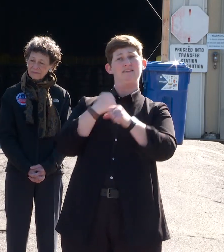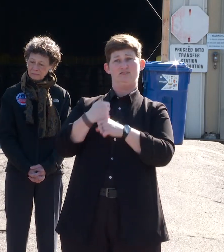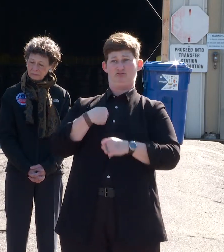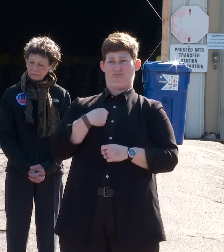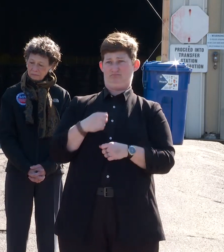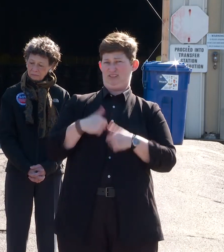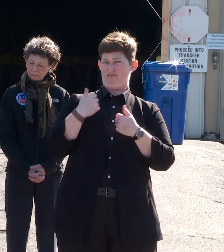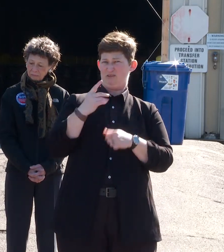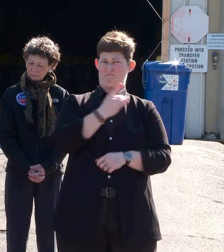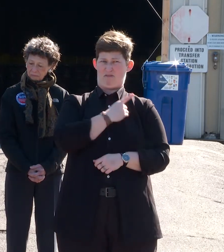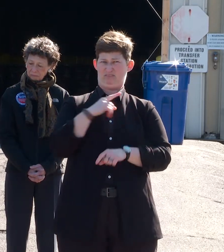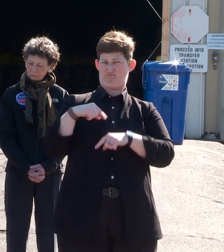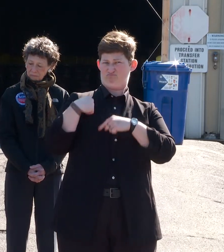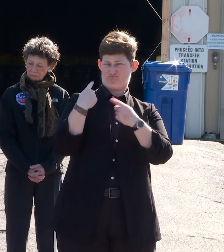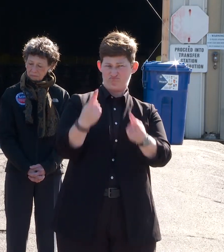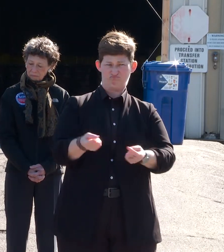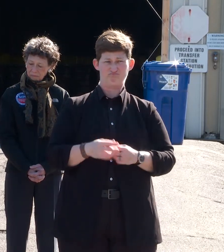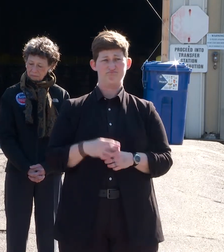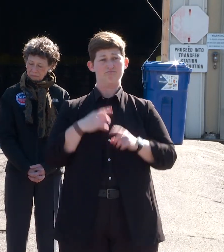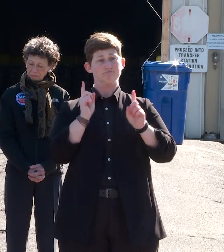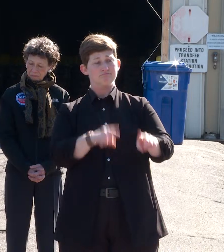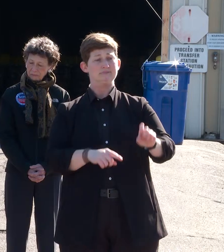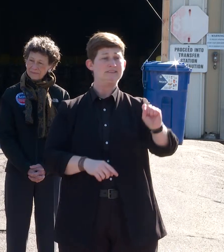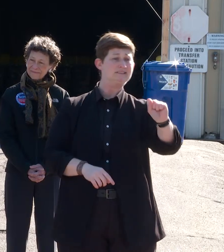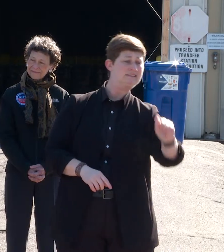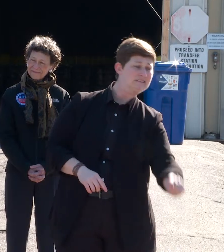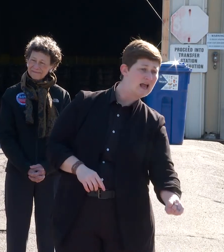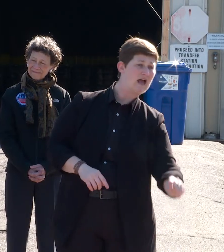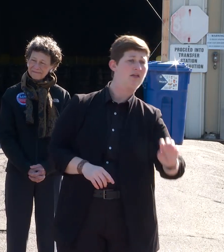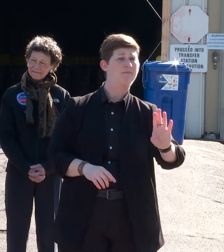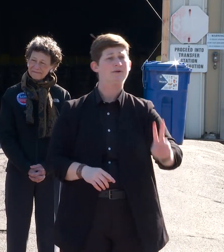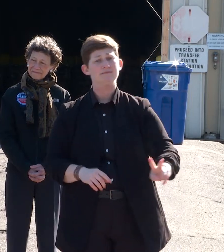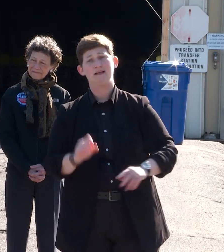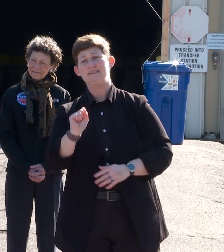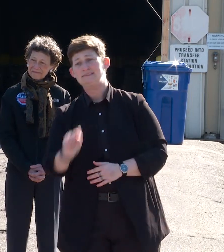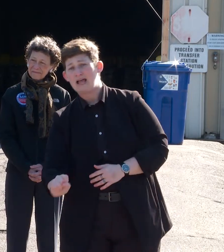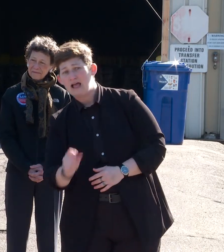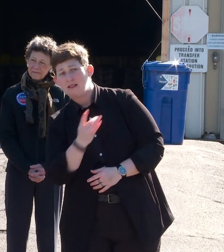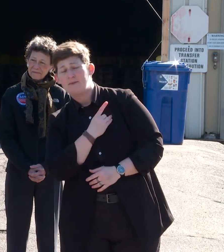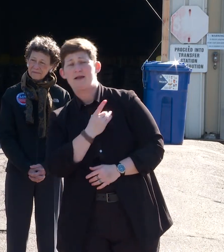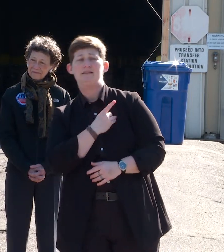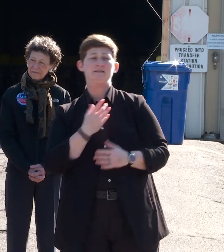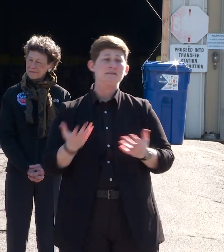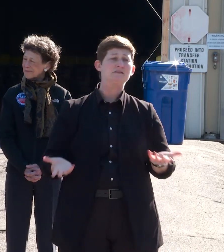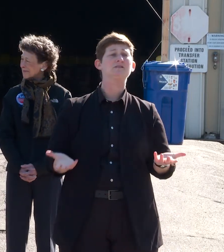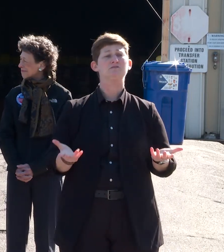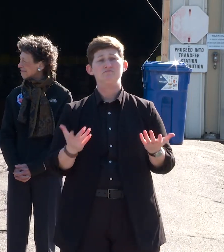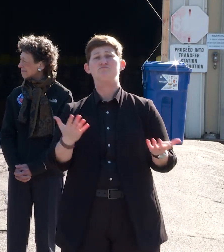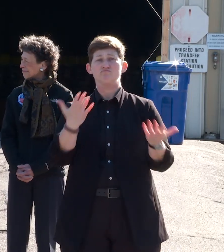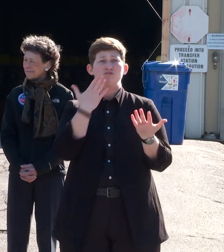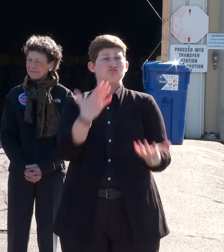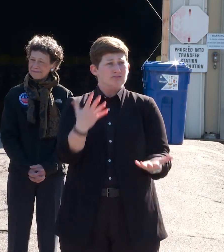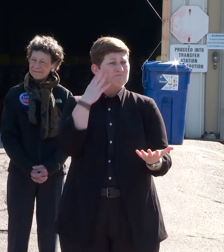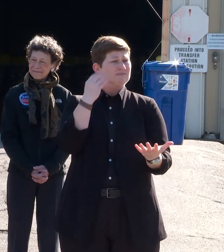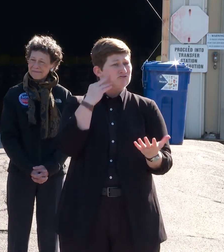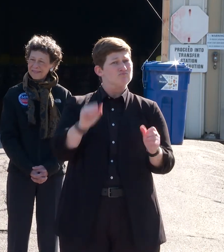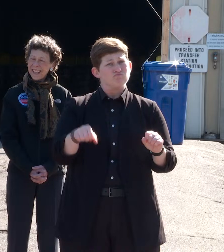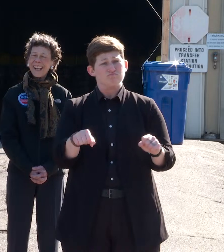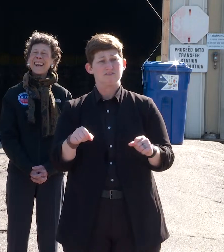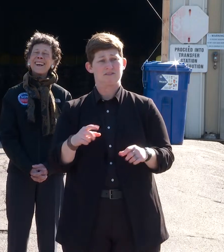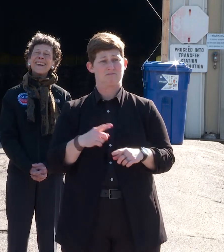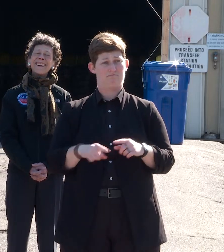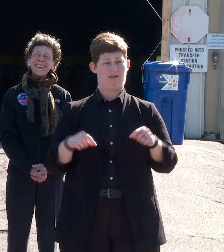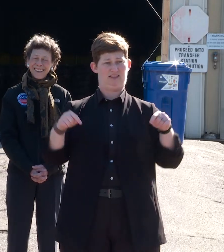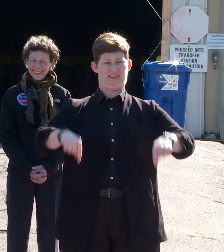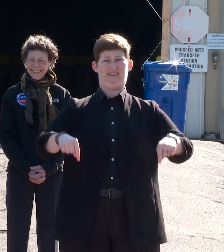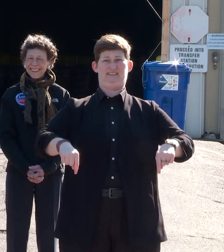if going to the South Transfer Station in South Minneapolis was a great experience, this is going to be a